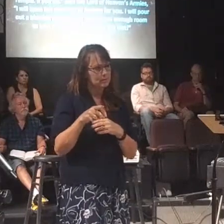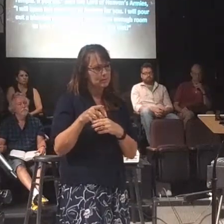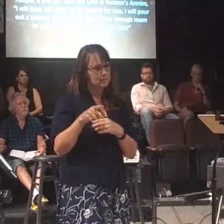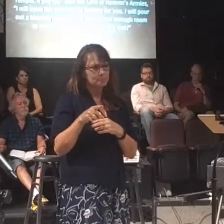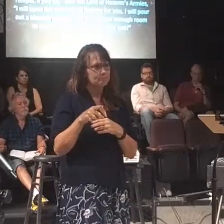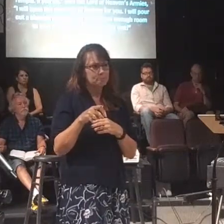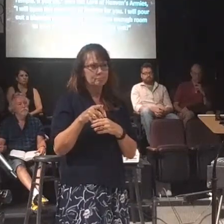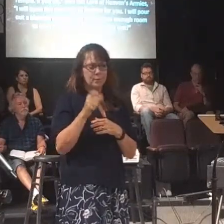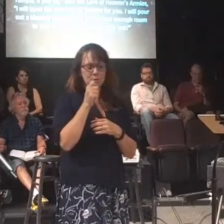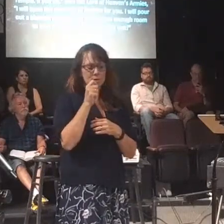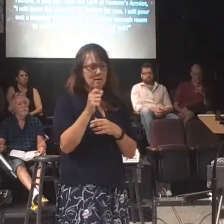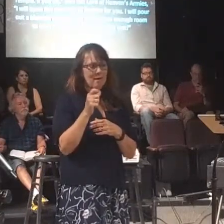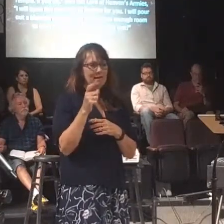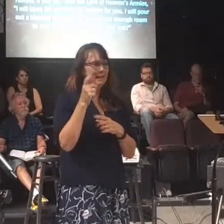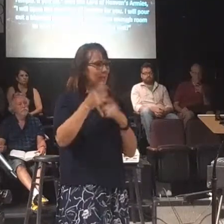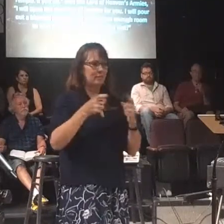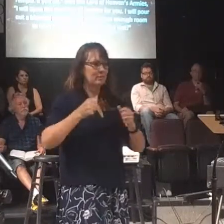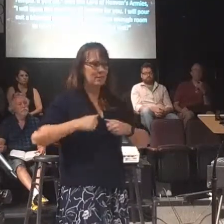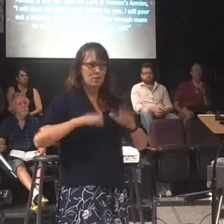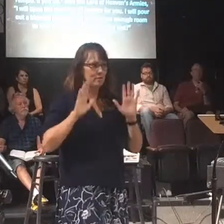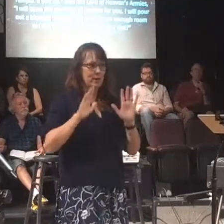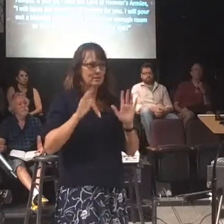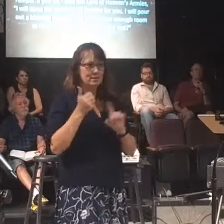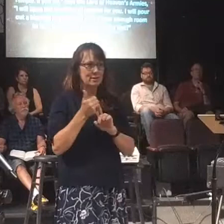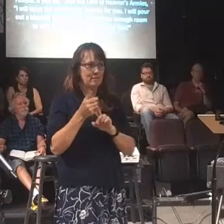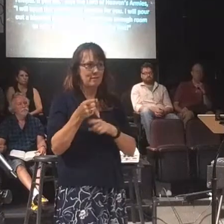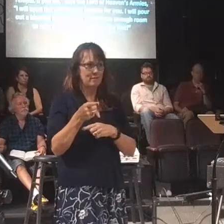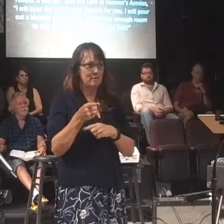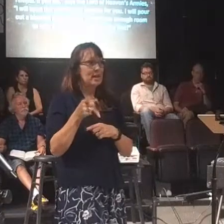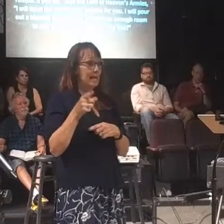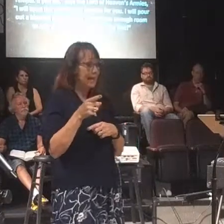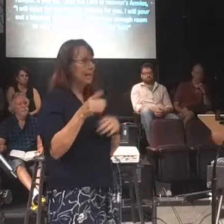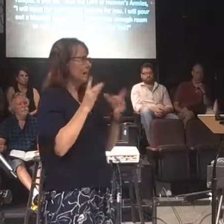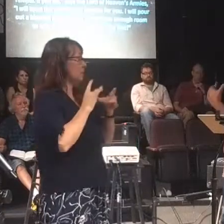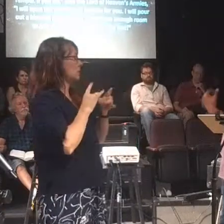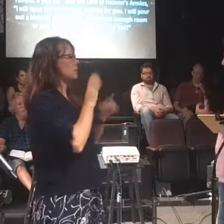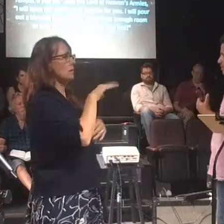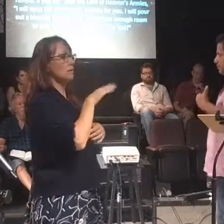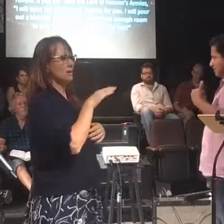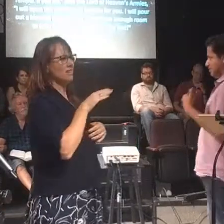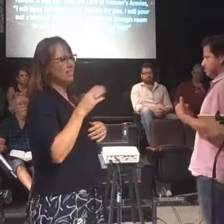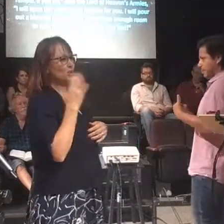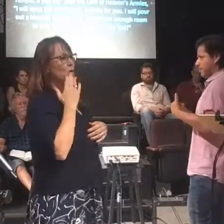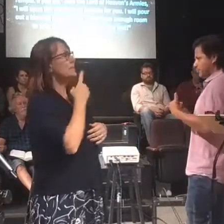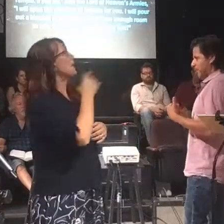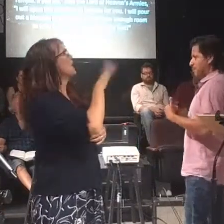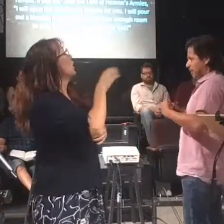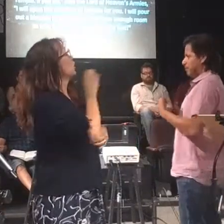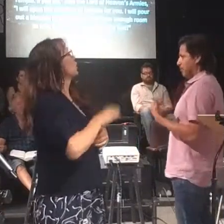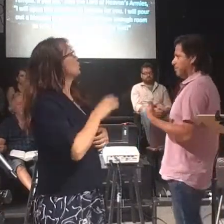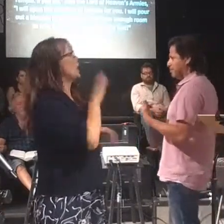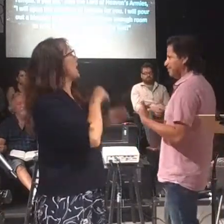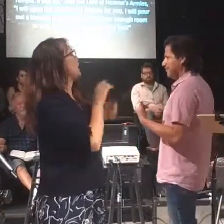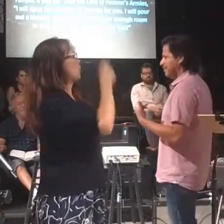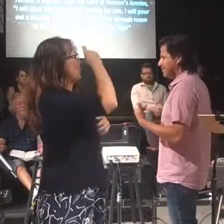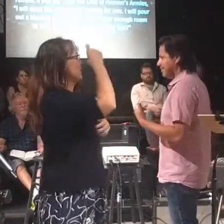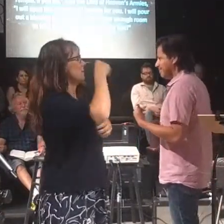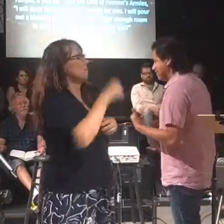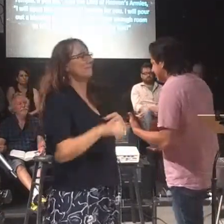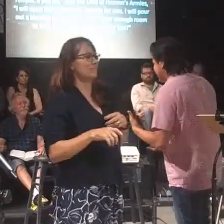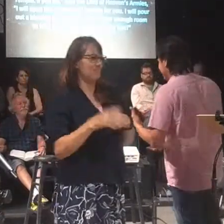he was not being generous, not being sacrificial. So he goes, "So Christian, in your wisdom," and you know how sometimes people try to build you up,